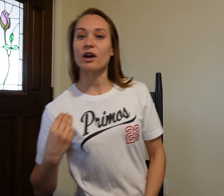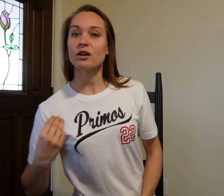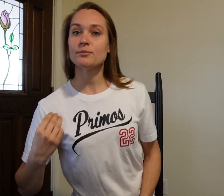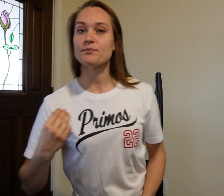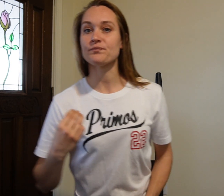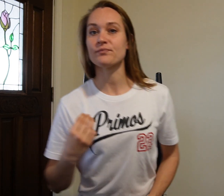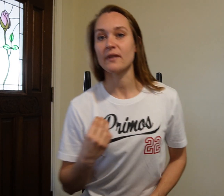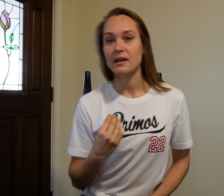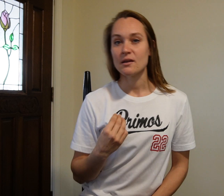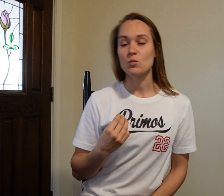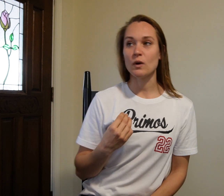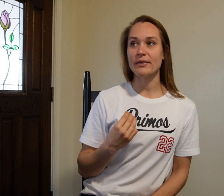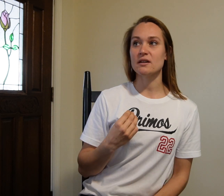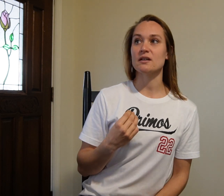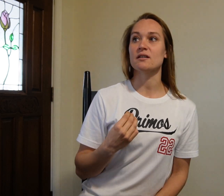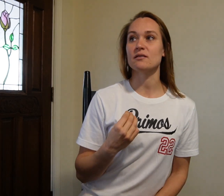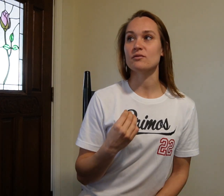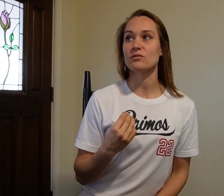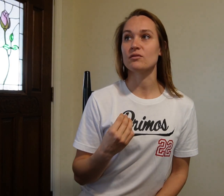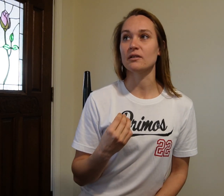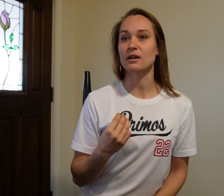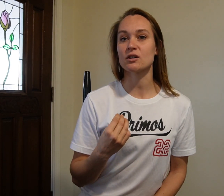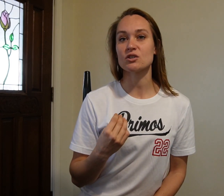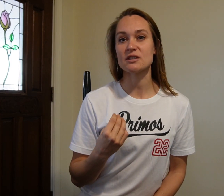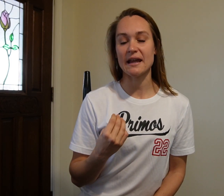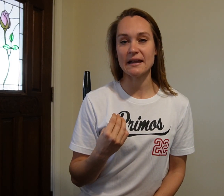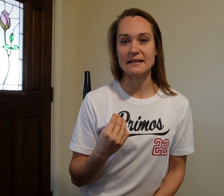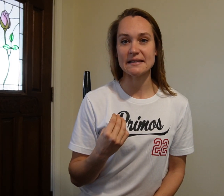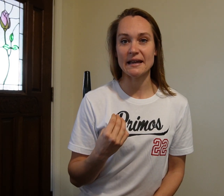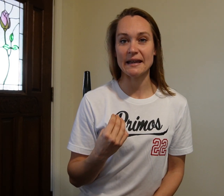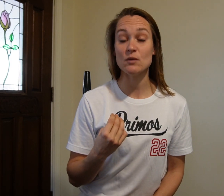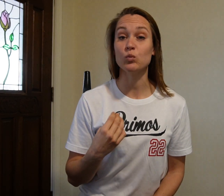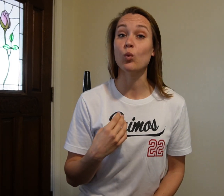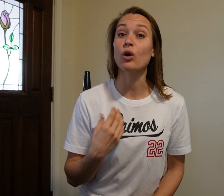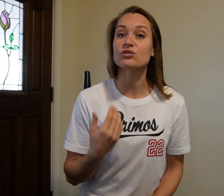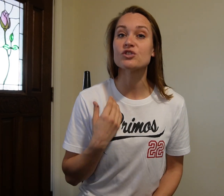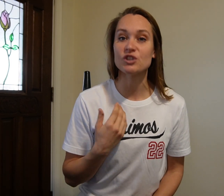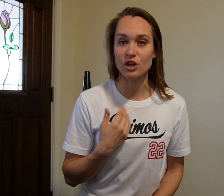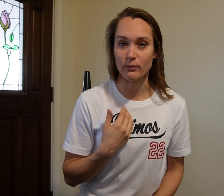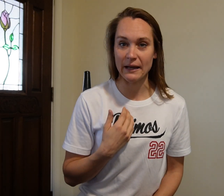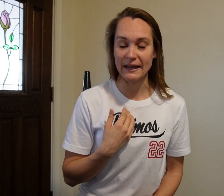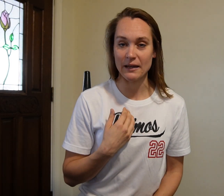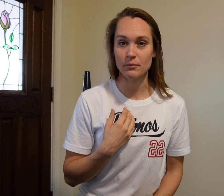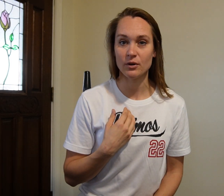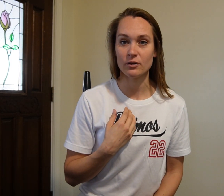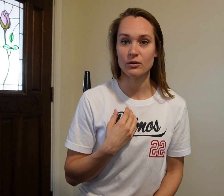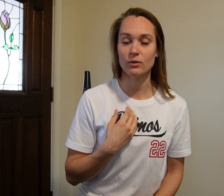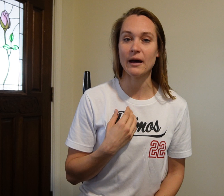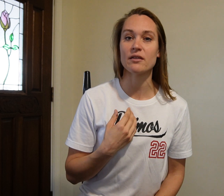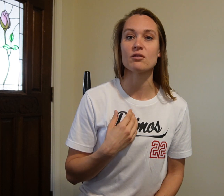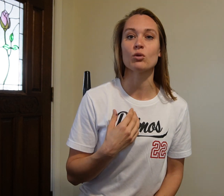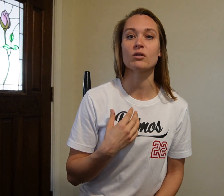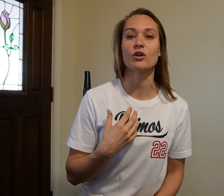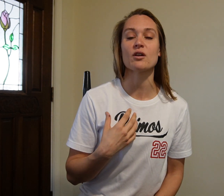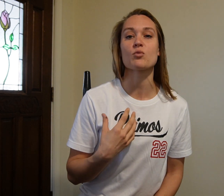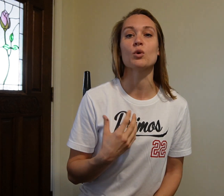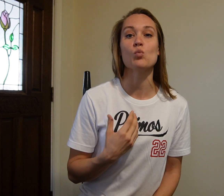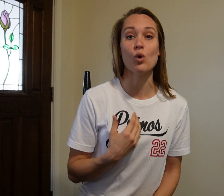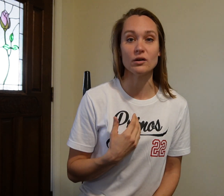Care. What the lyrics are saying is that he wants to know my name. Who am I that the Lord of all the earth would want to